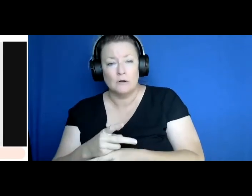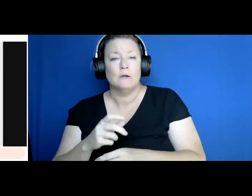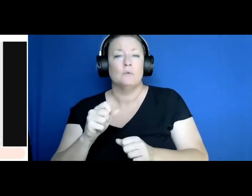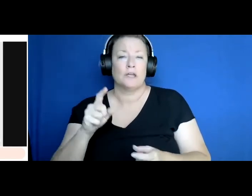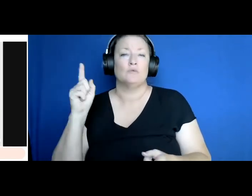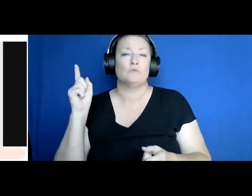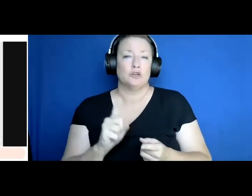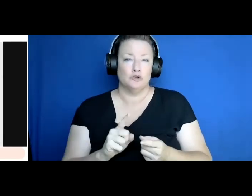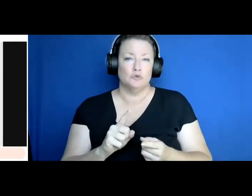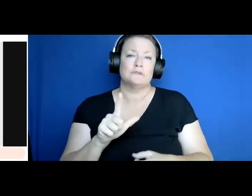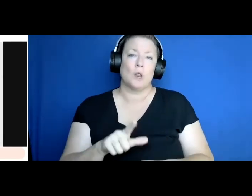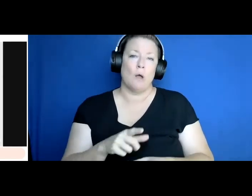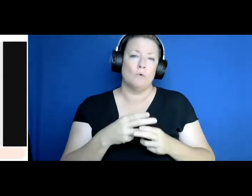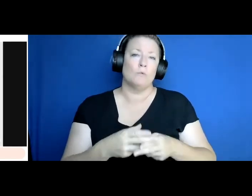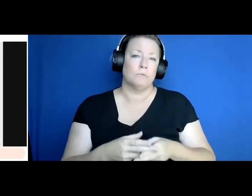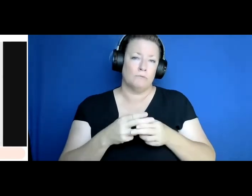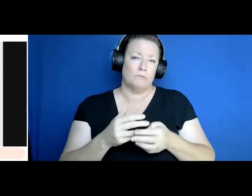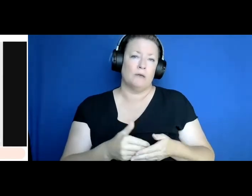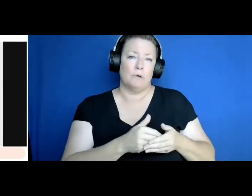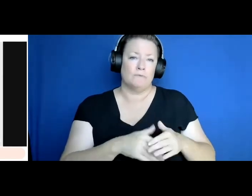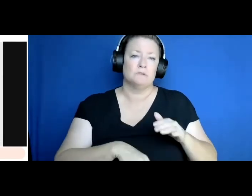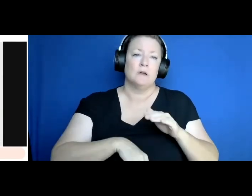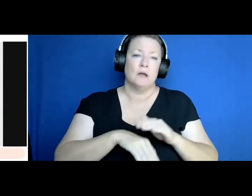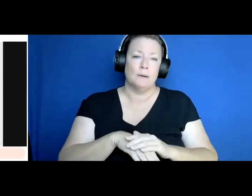babies up to 7.3%.